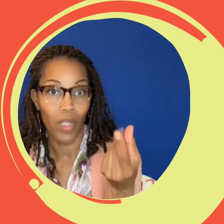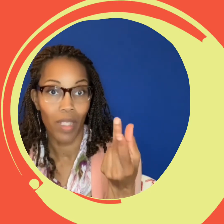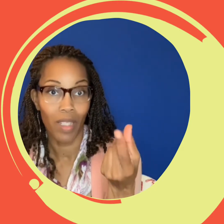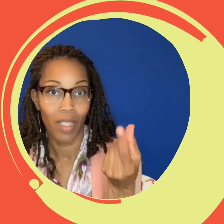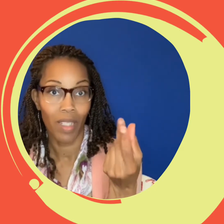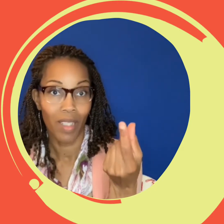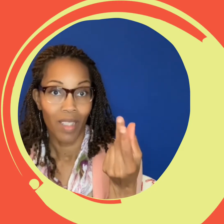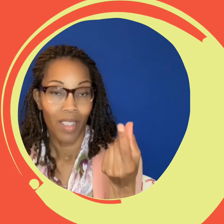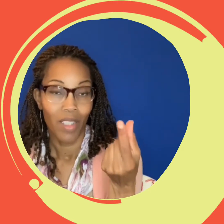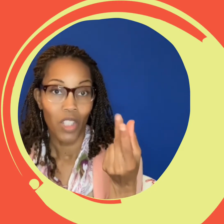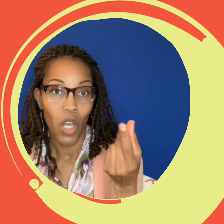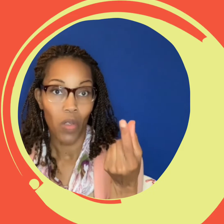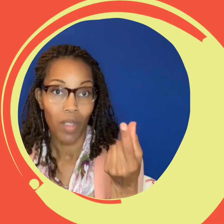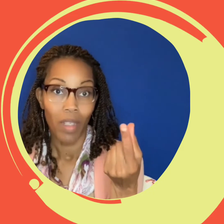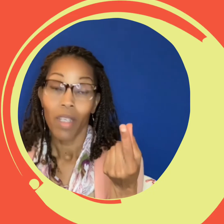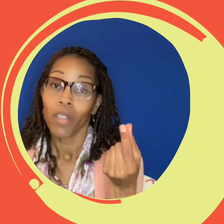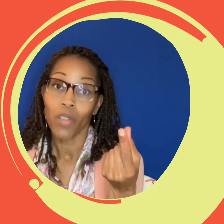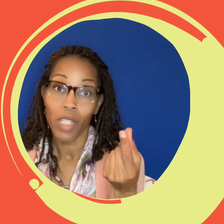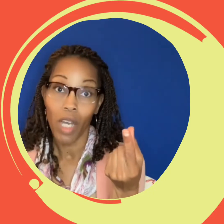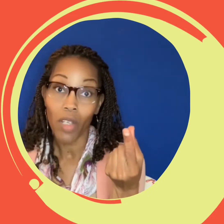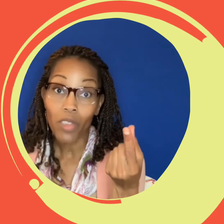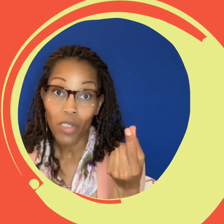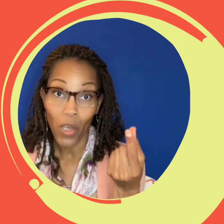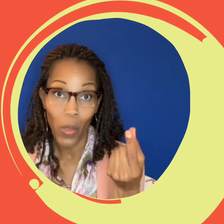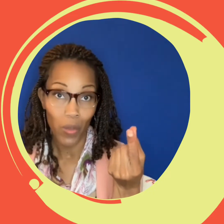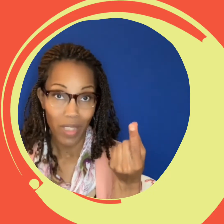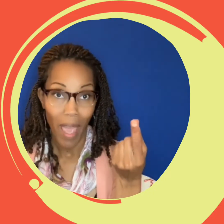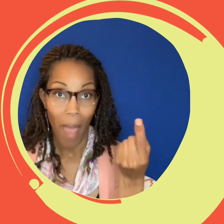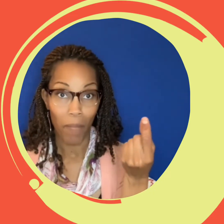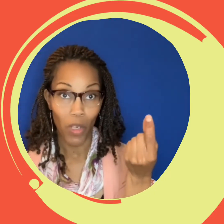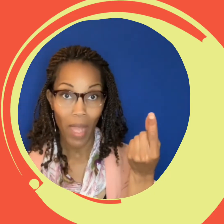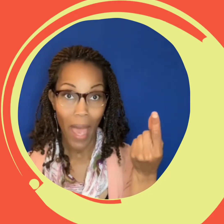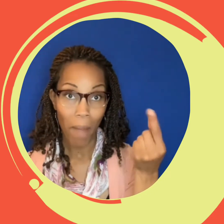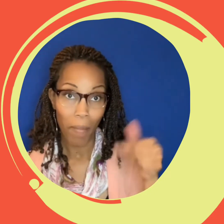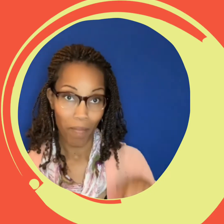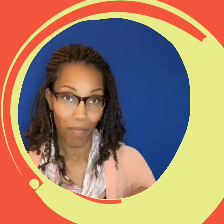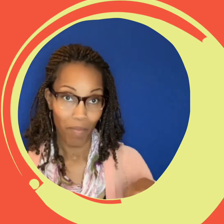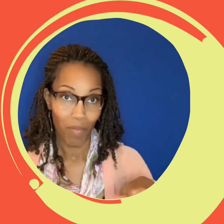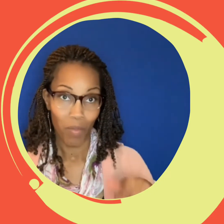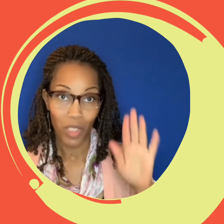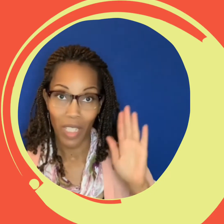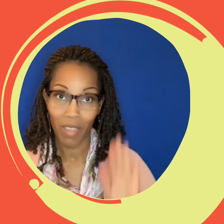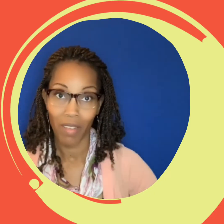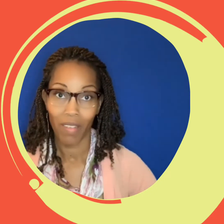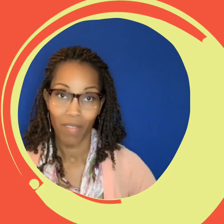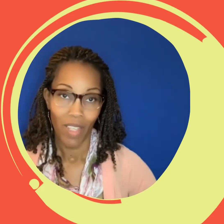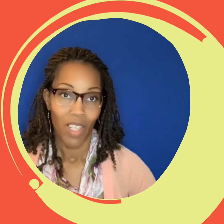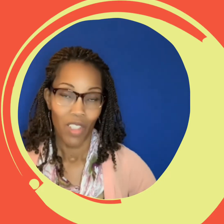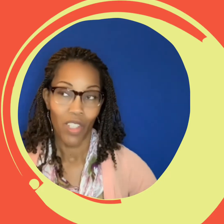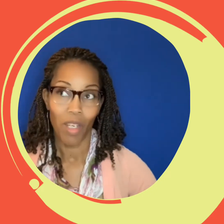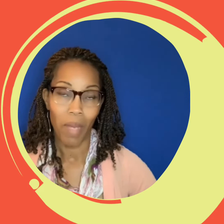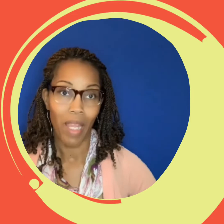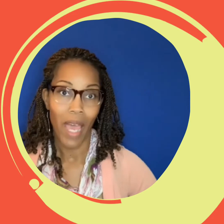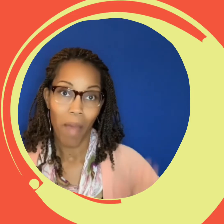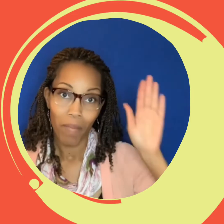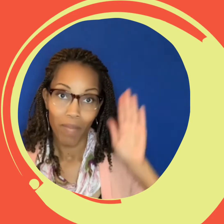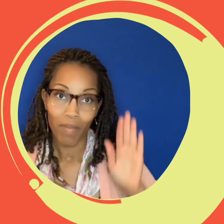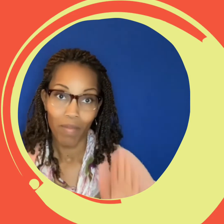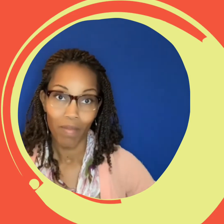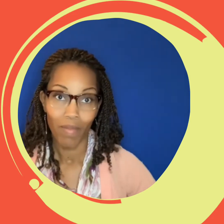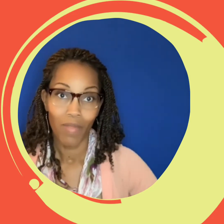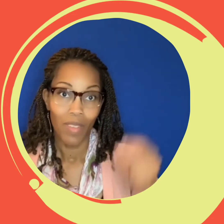Dog. Dog. You can also tap your lap. Pretend you can hear my lap.